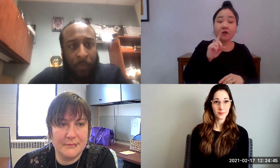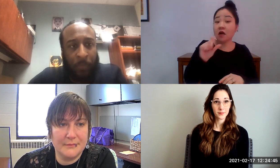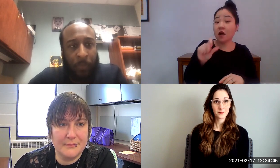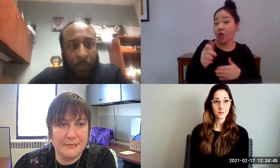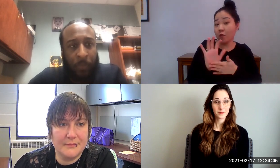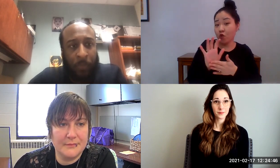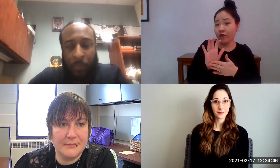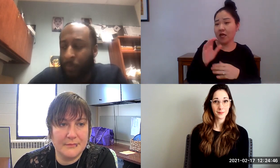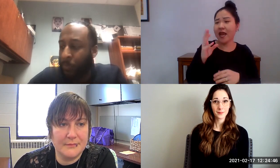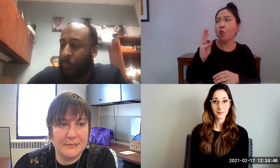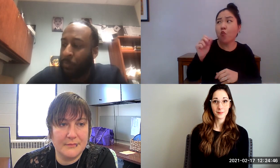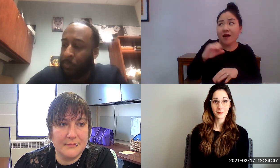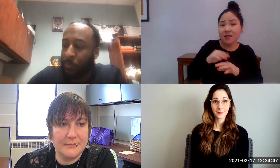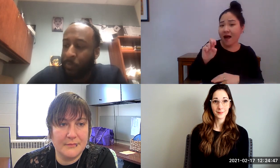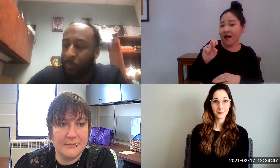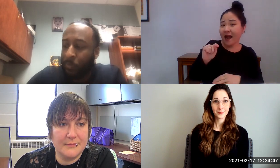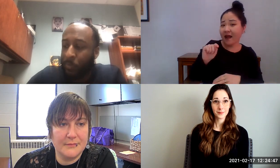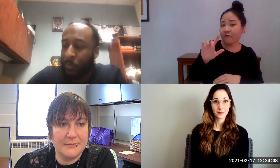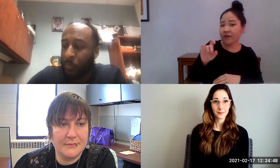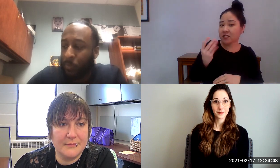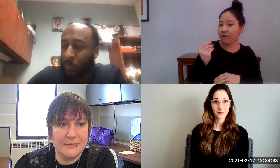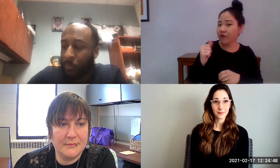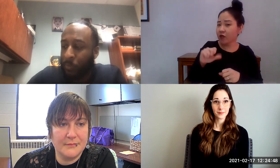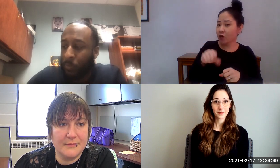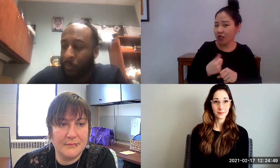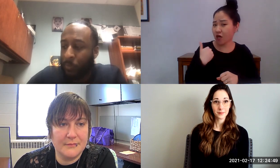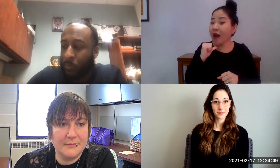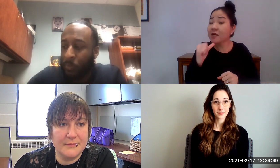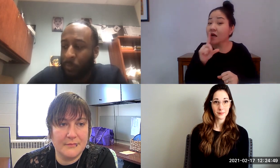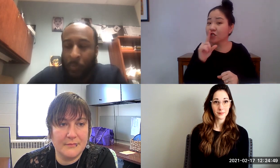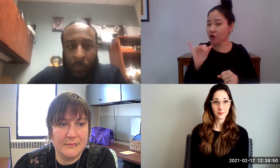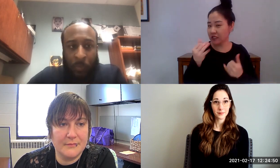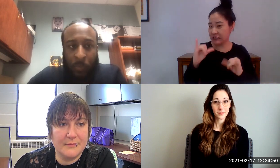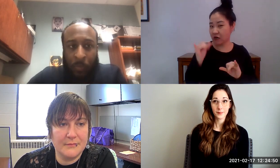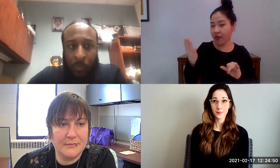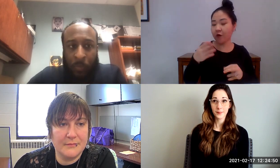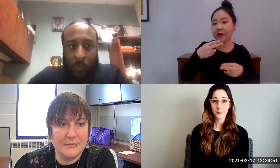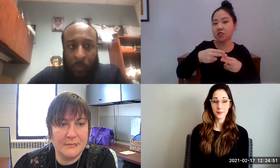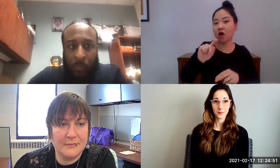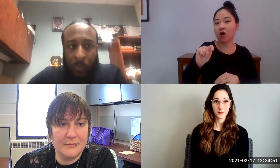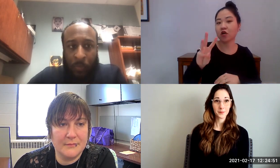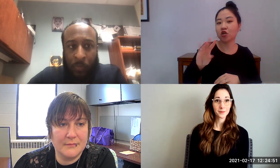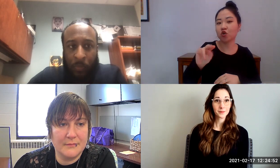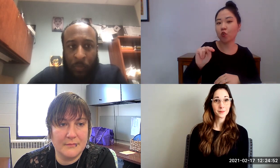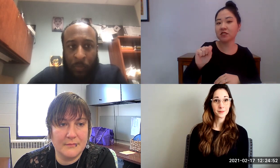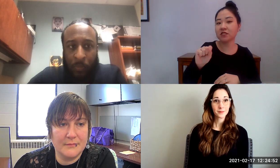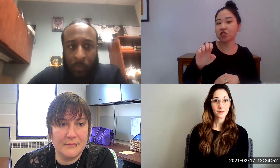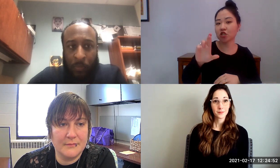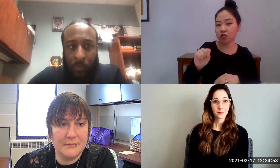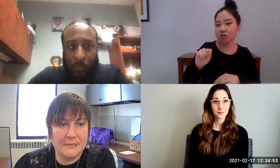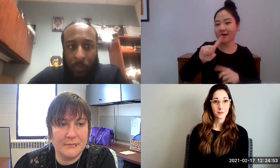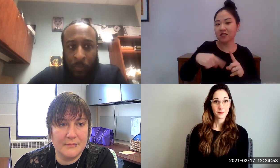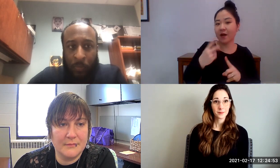Then there's another movie. It was on Netflix a few years ago. I'm not sure if it's still there, but it's called